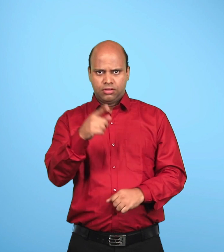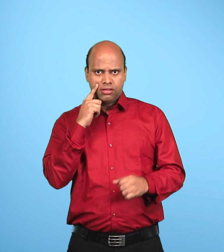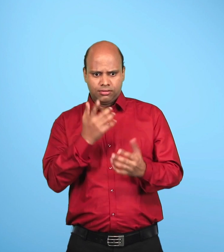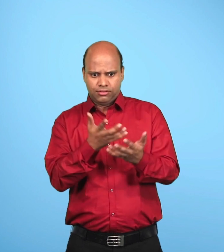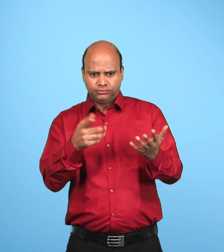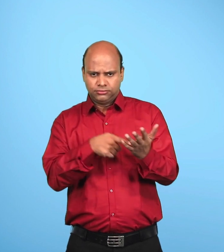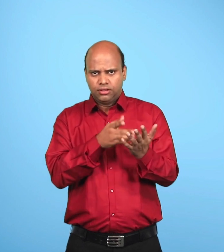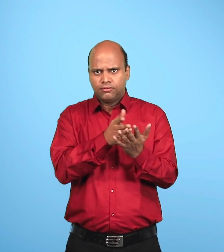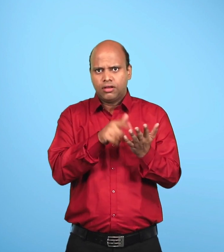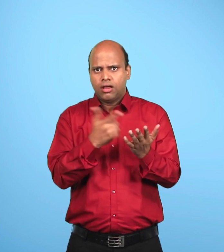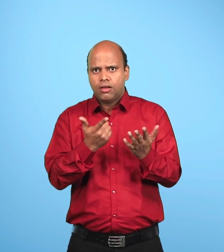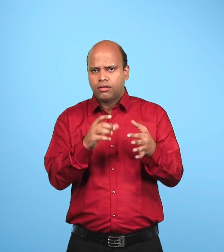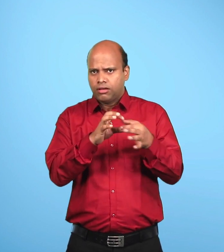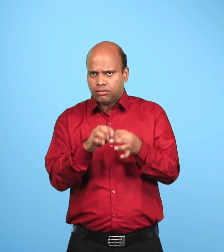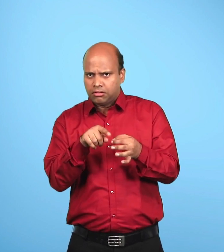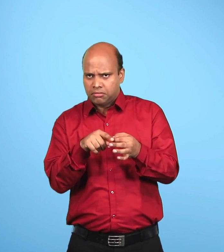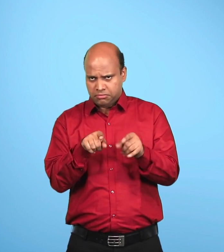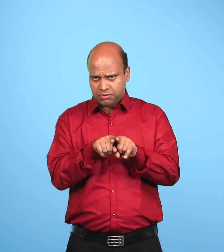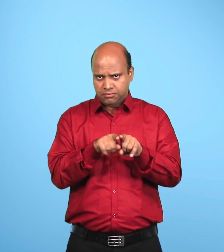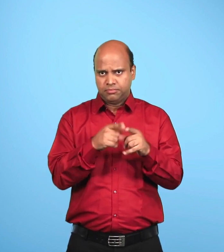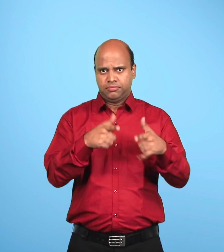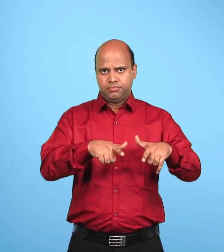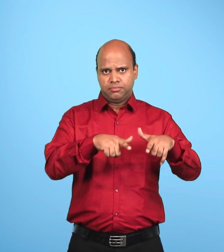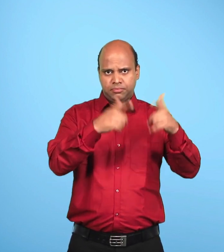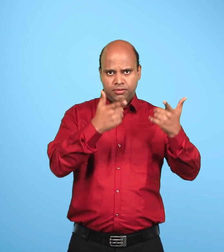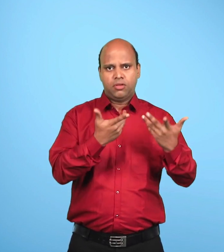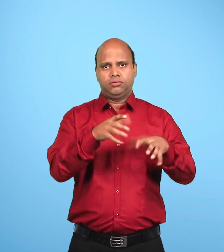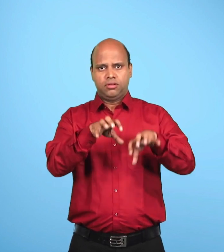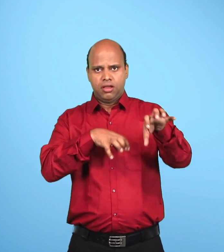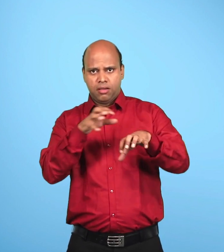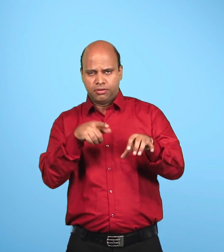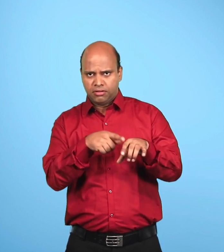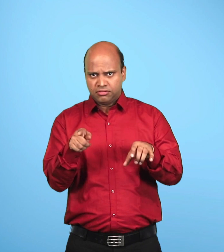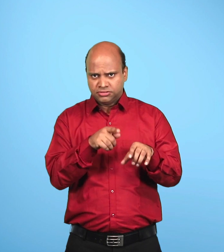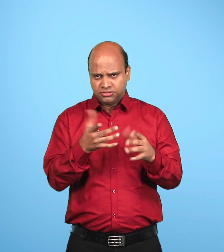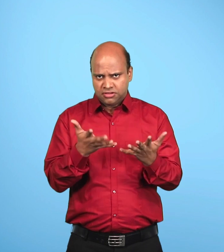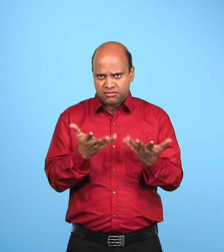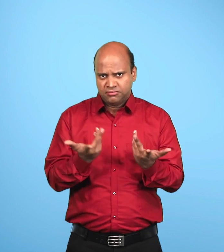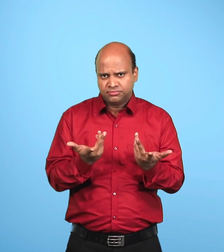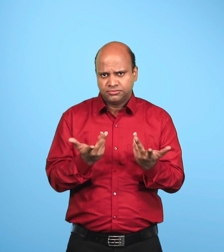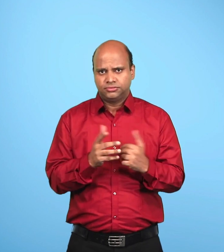Try and include many plants, animals, and objects, big and small, in each of the columns in this